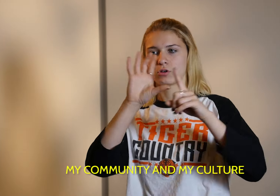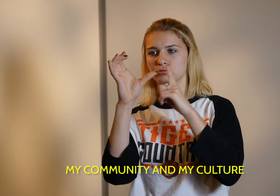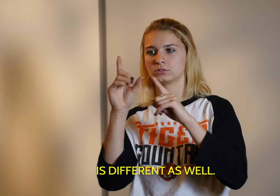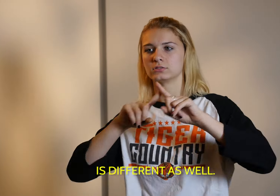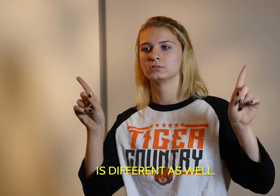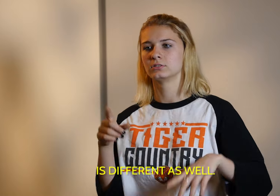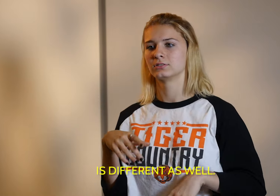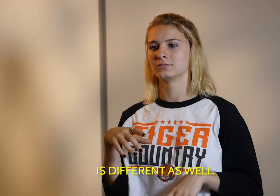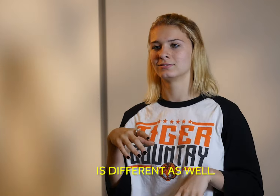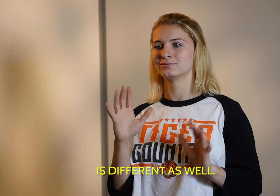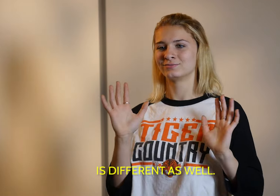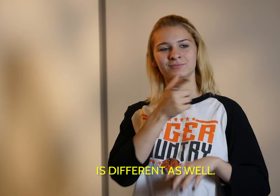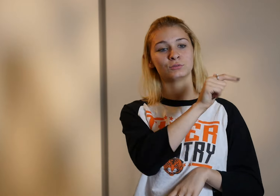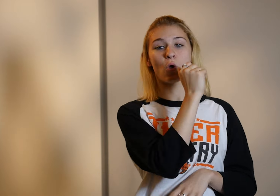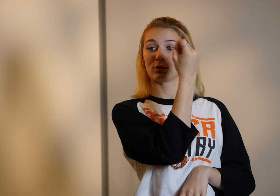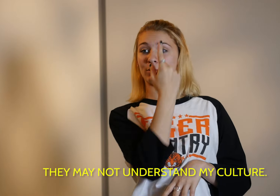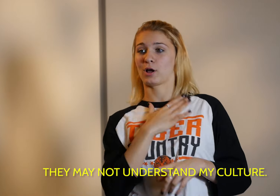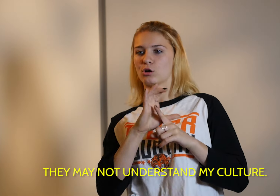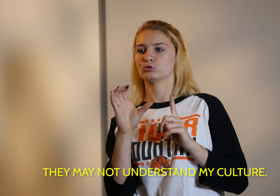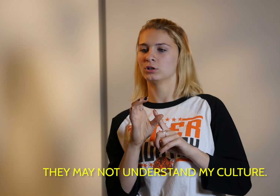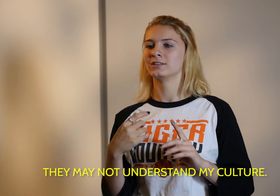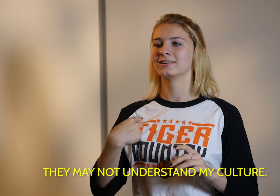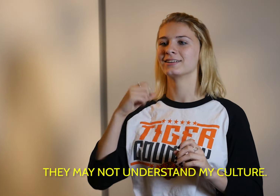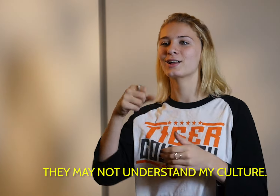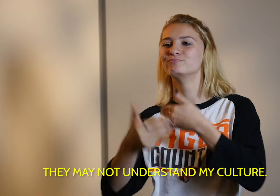is different as well. They may not understand my culture.